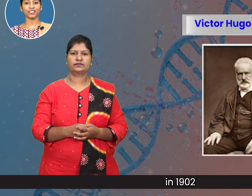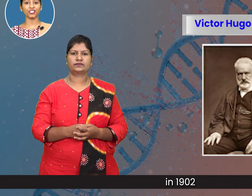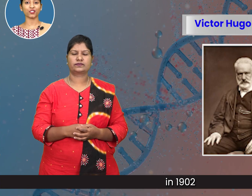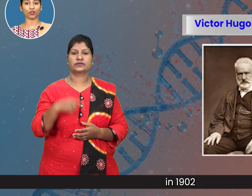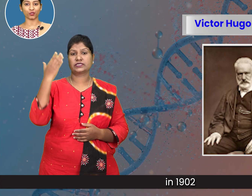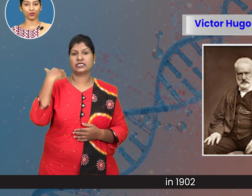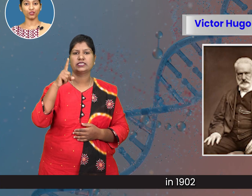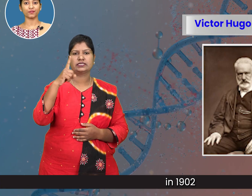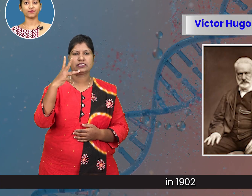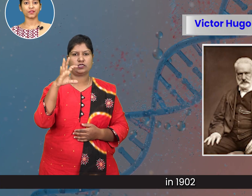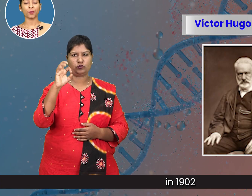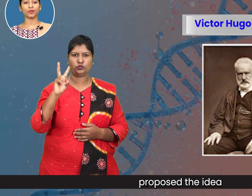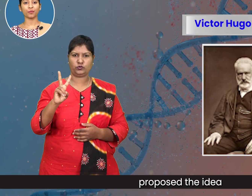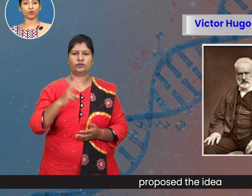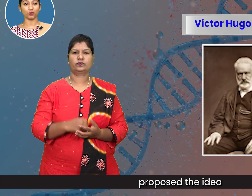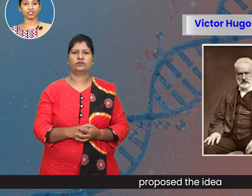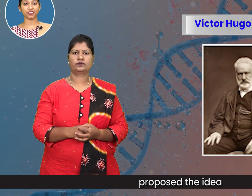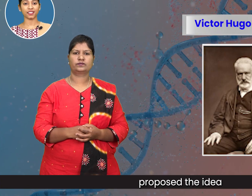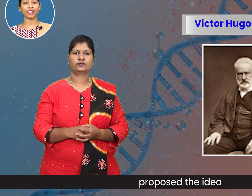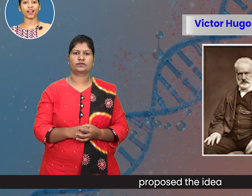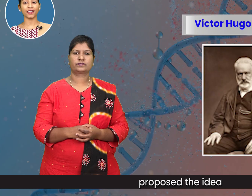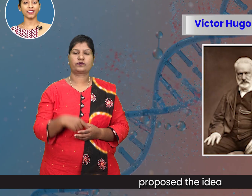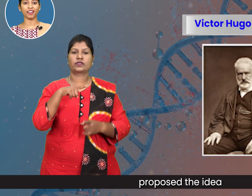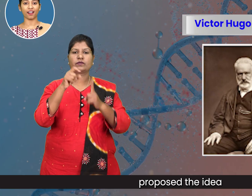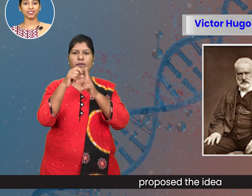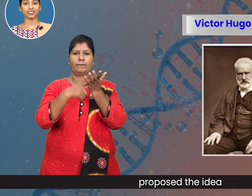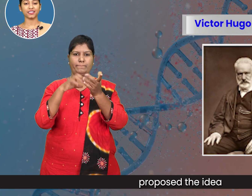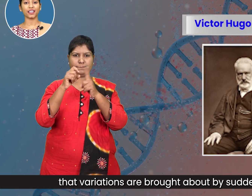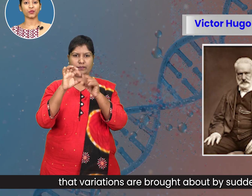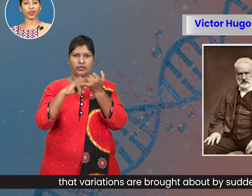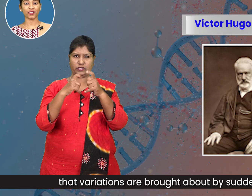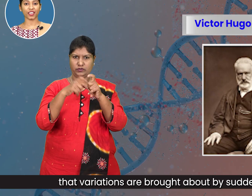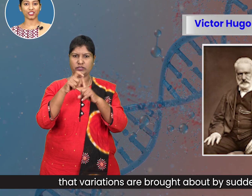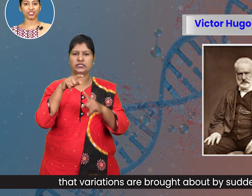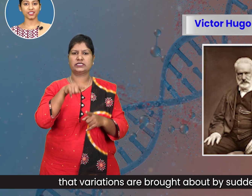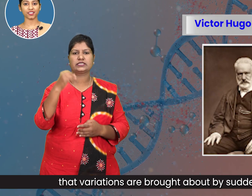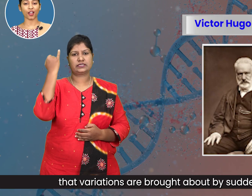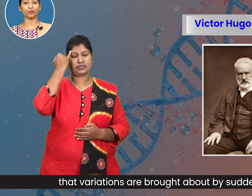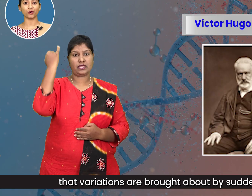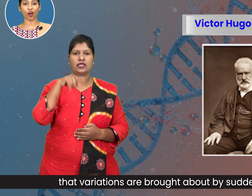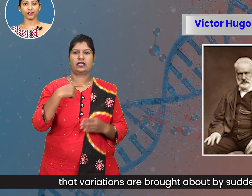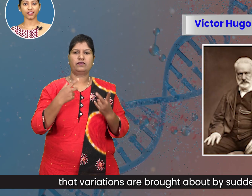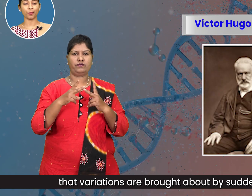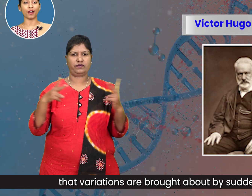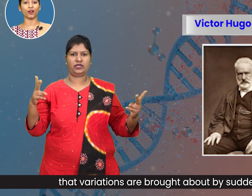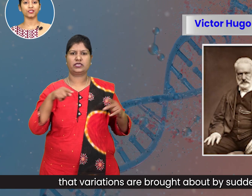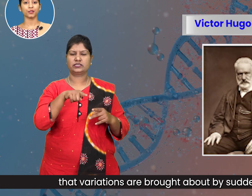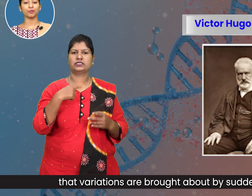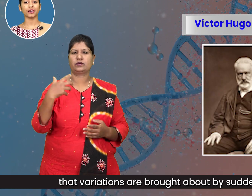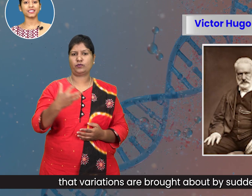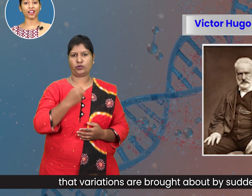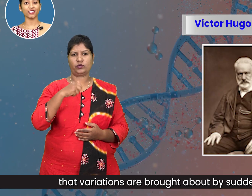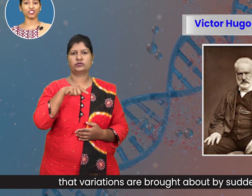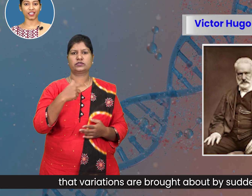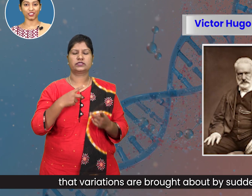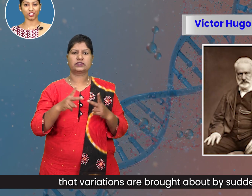in 1902 proposed the idea that variations are brought about